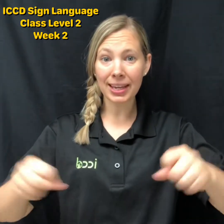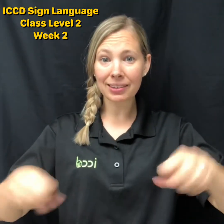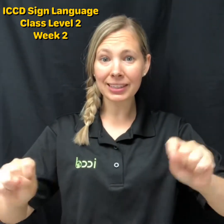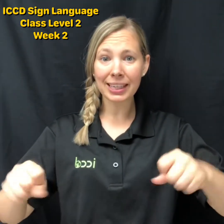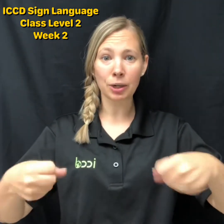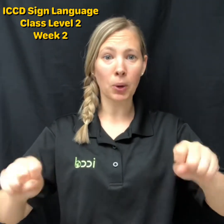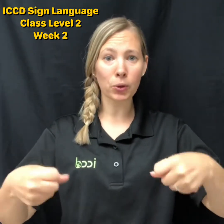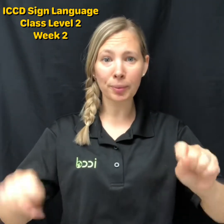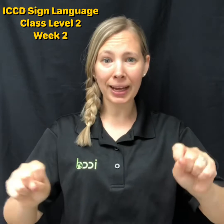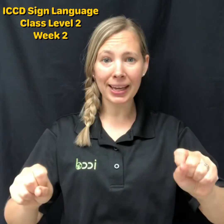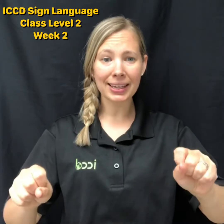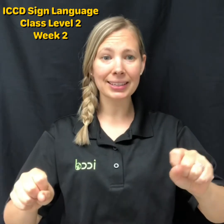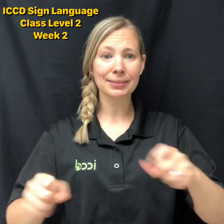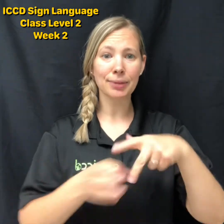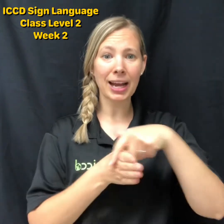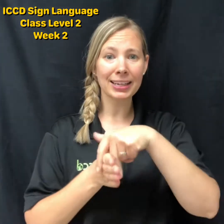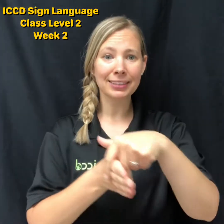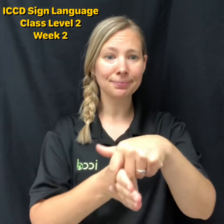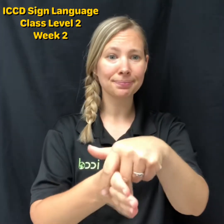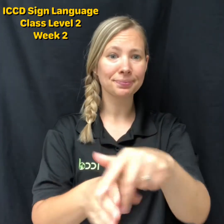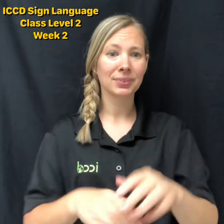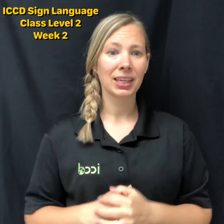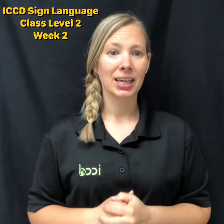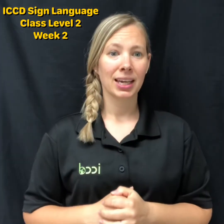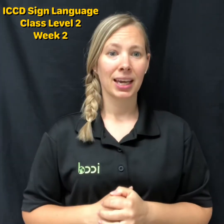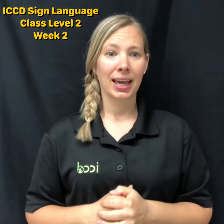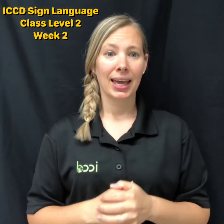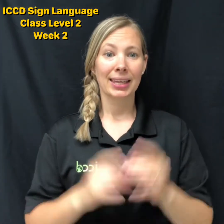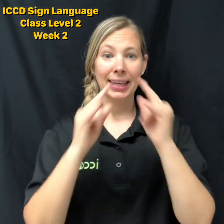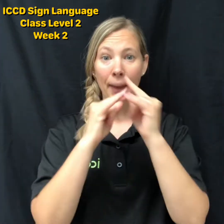motorcycling or motorbike riding, camping,